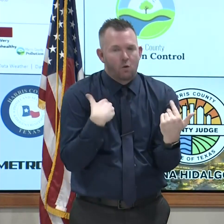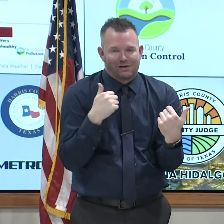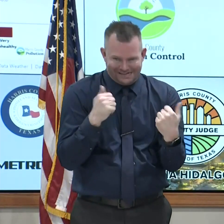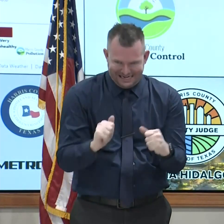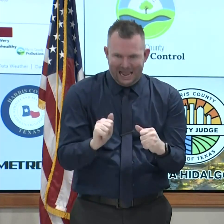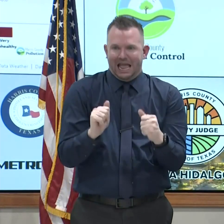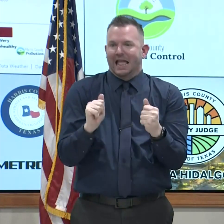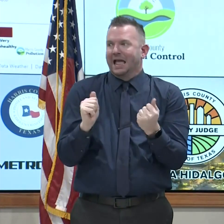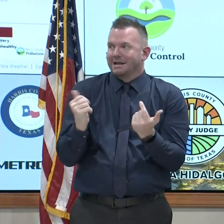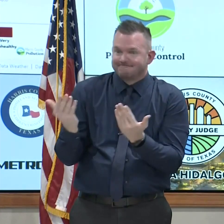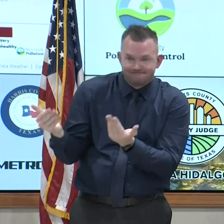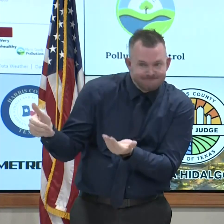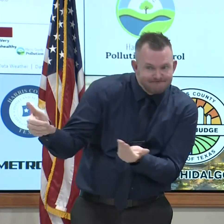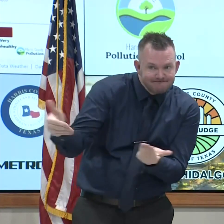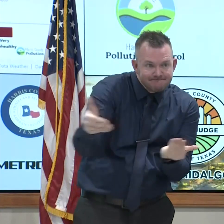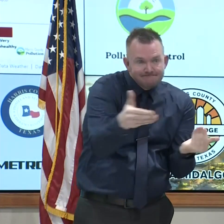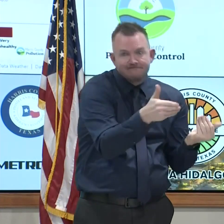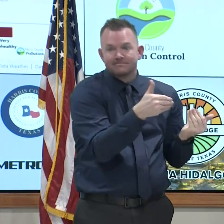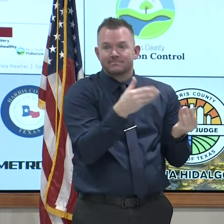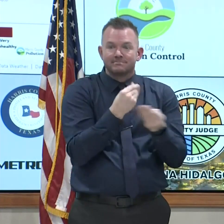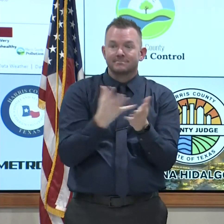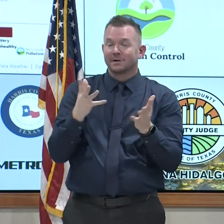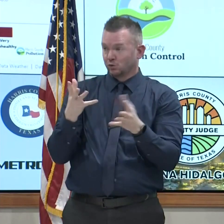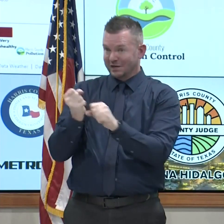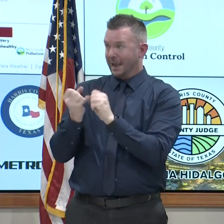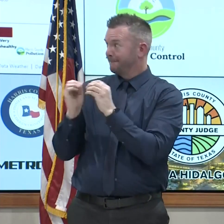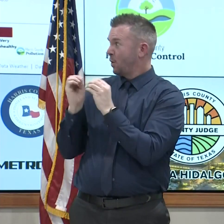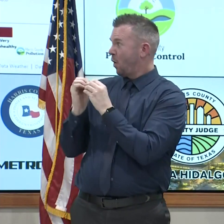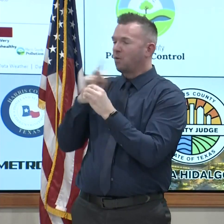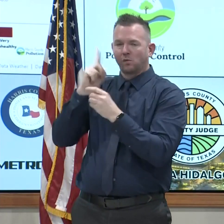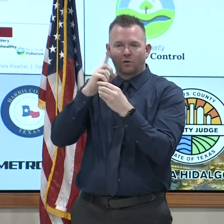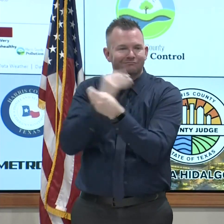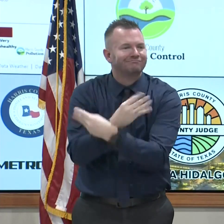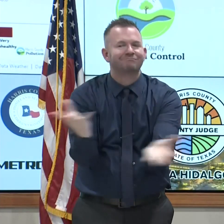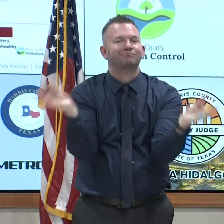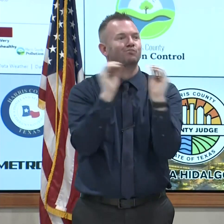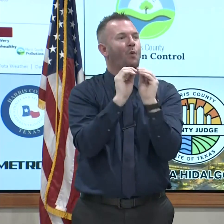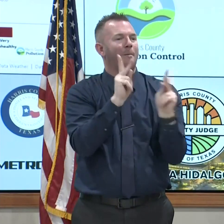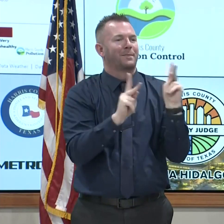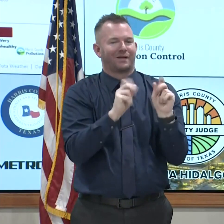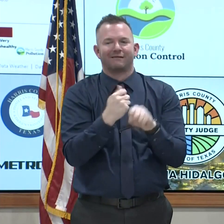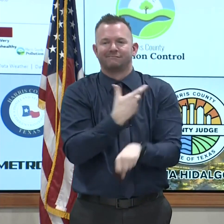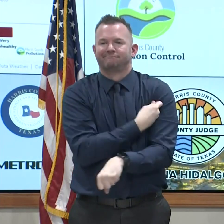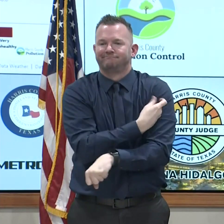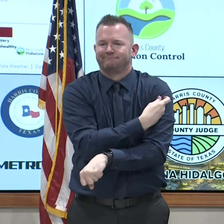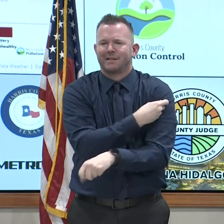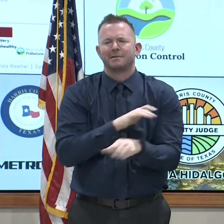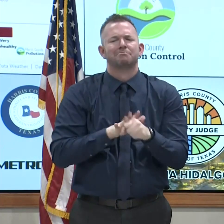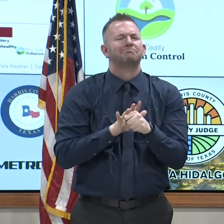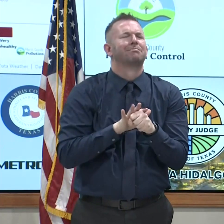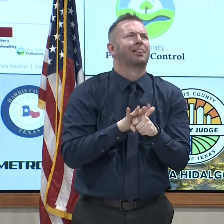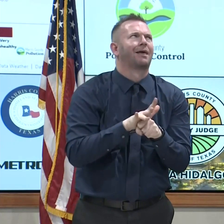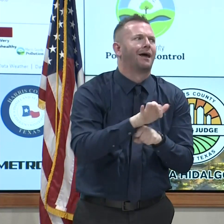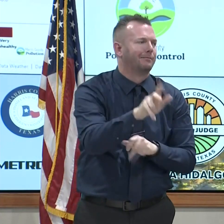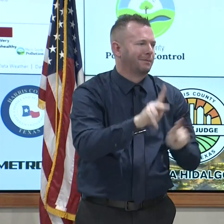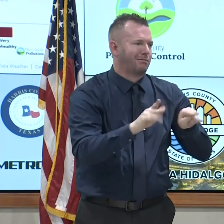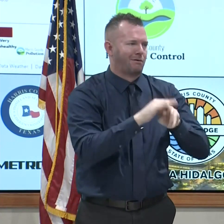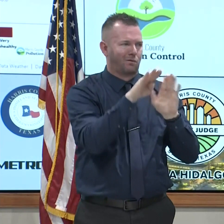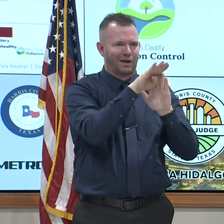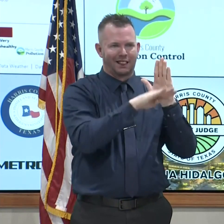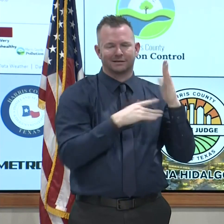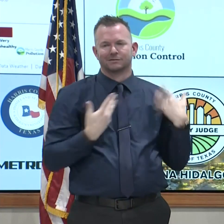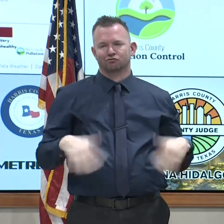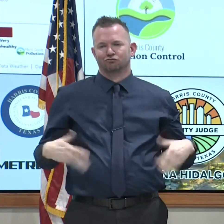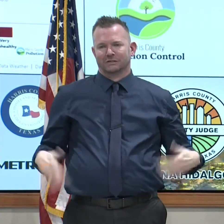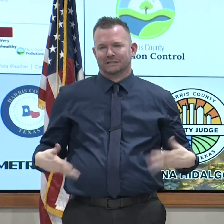more doses out the door. We've got plenty of people on a wait list. And so let this be another call to the state